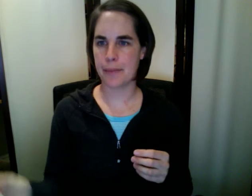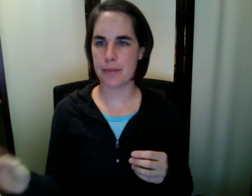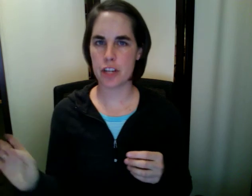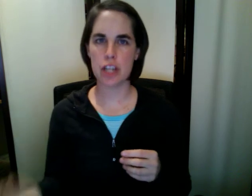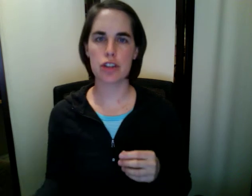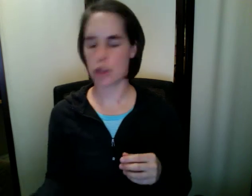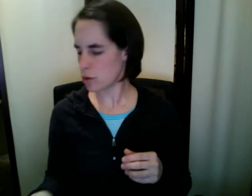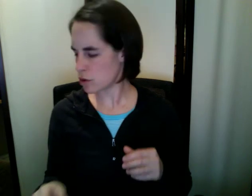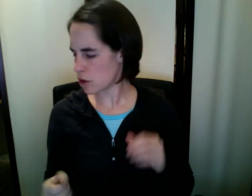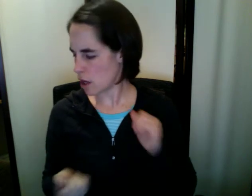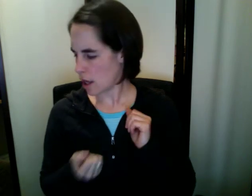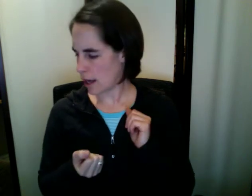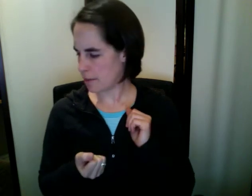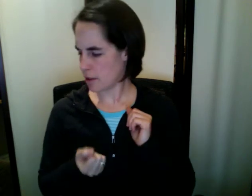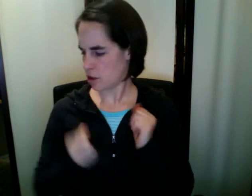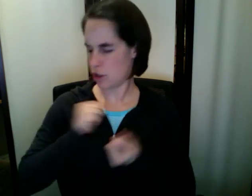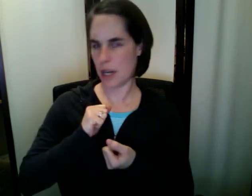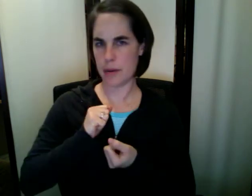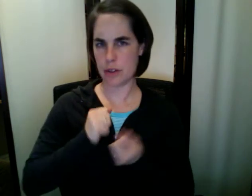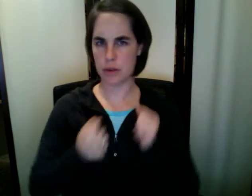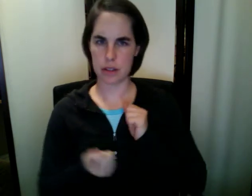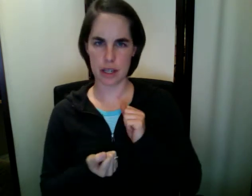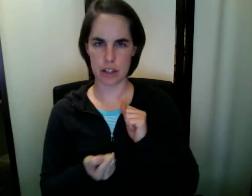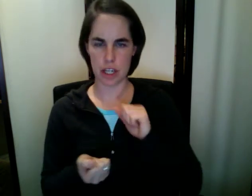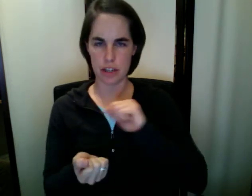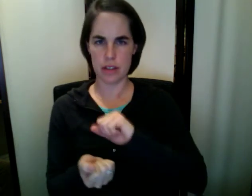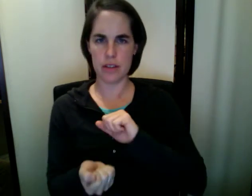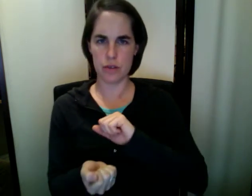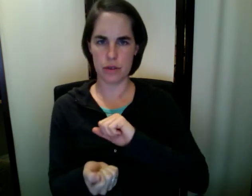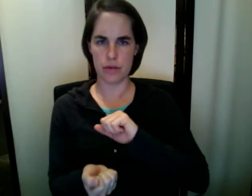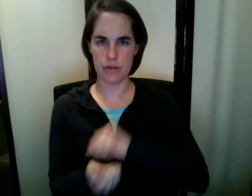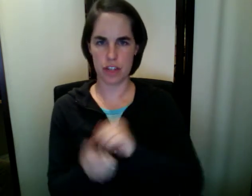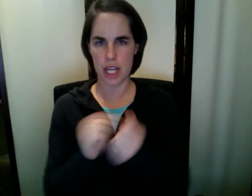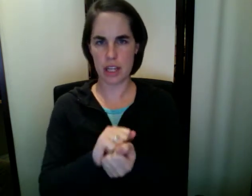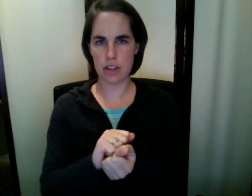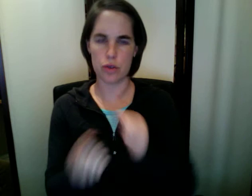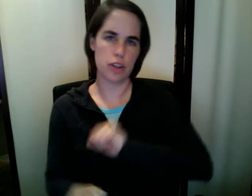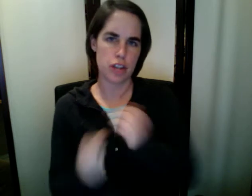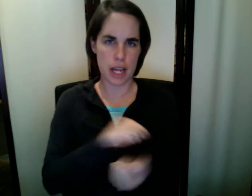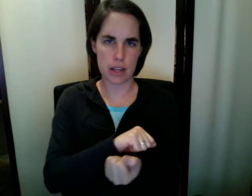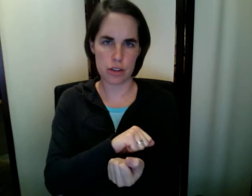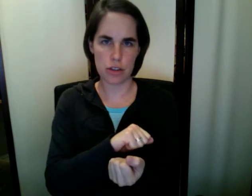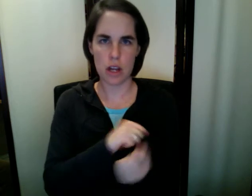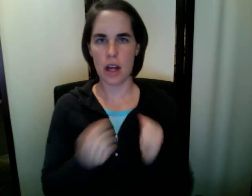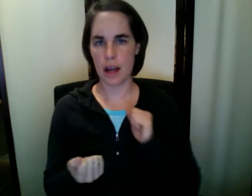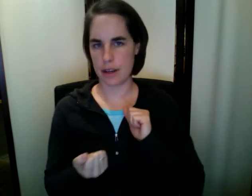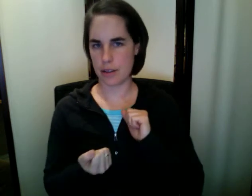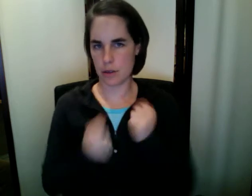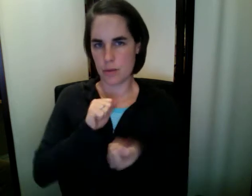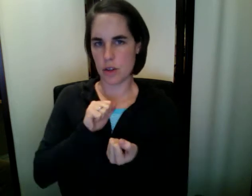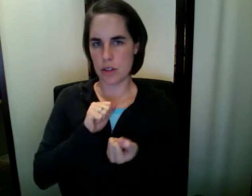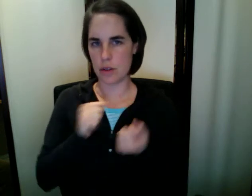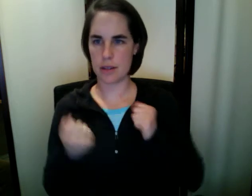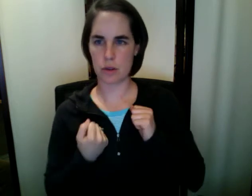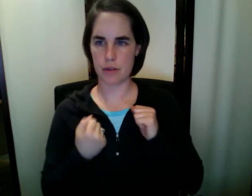Change clothes. I'm not sure how he's doing the sign change. This is sort of change or change. So I'm sure he's doing some sort of